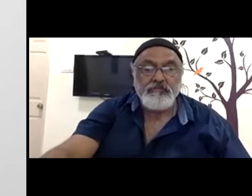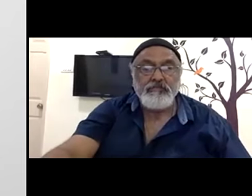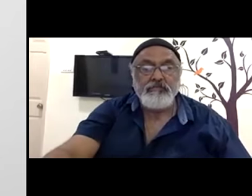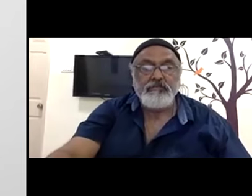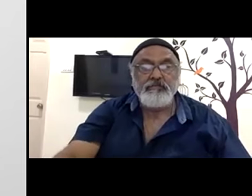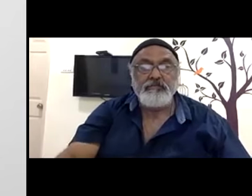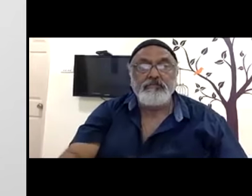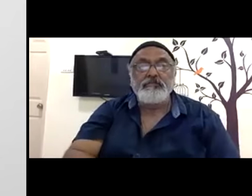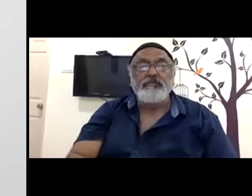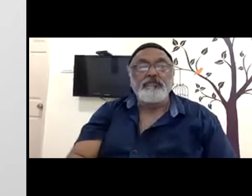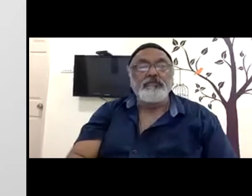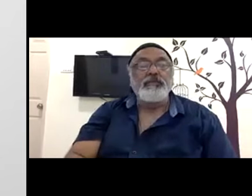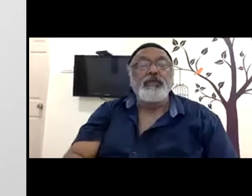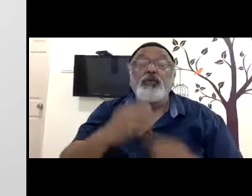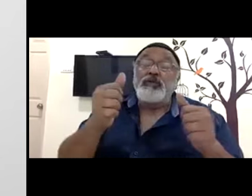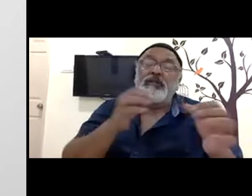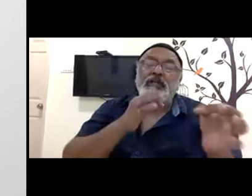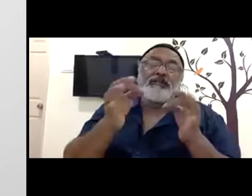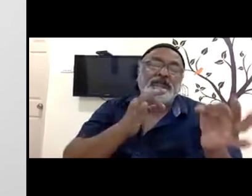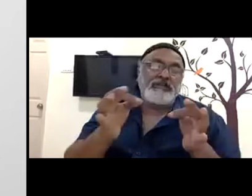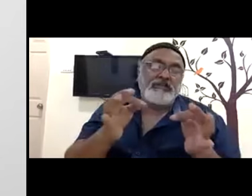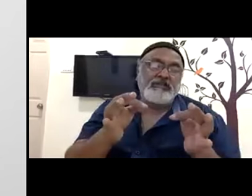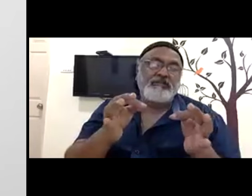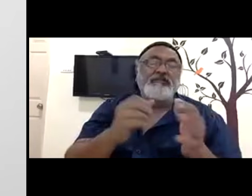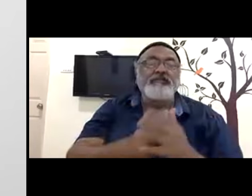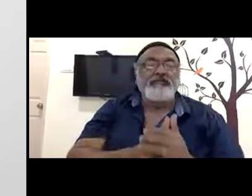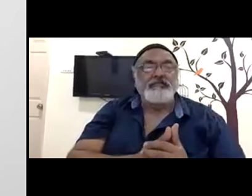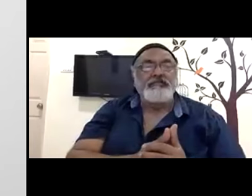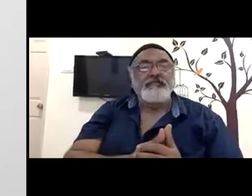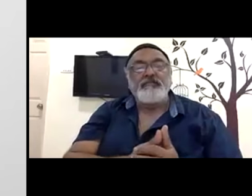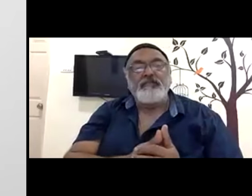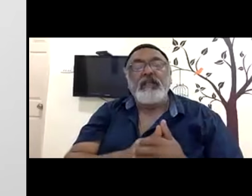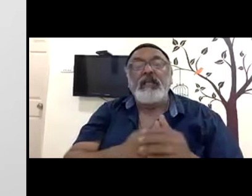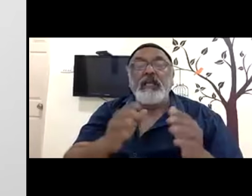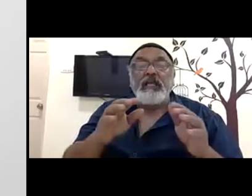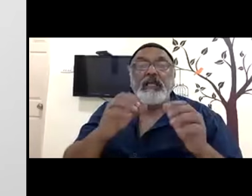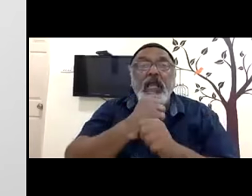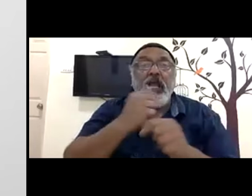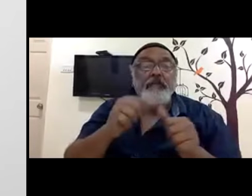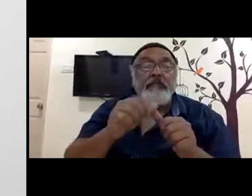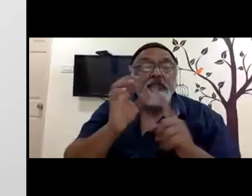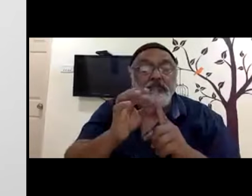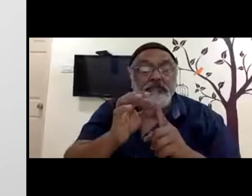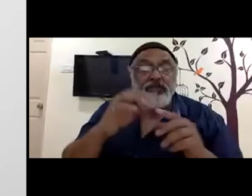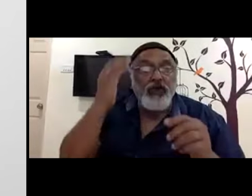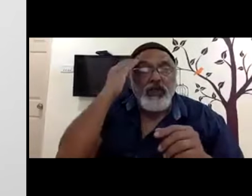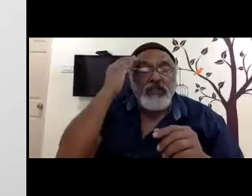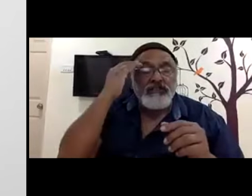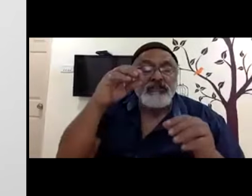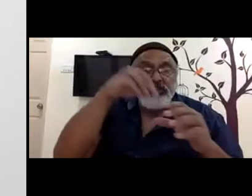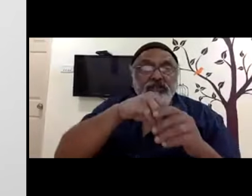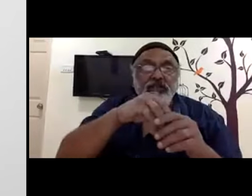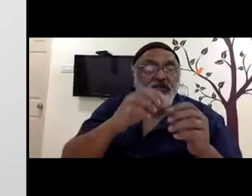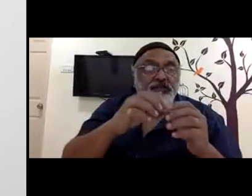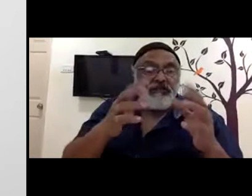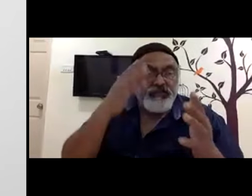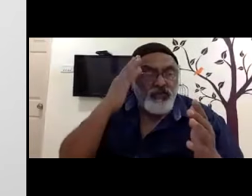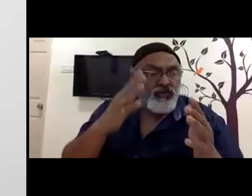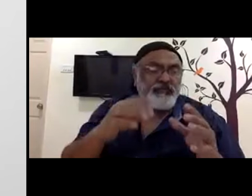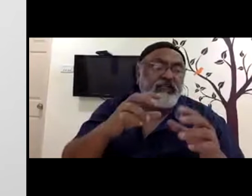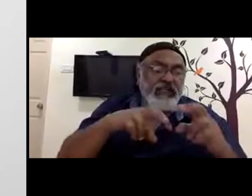very good explanations of what research is. It definitely tries to fill gaps in our knowledge regarding any issue, and